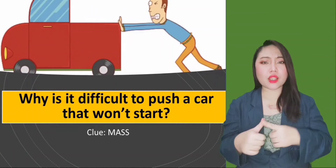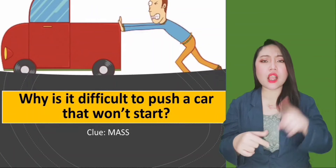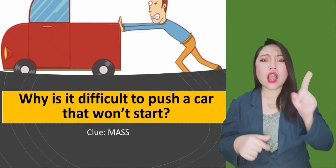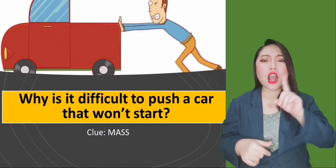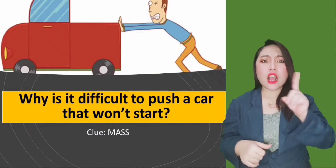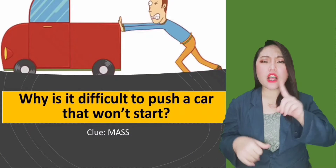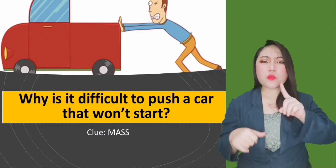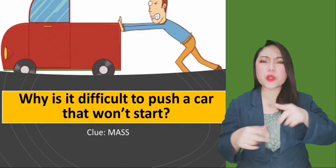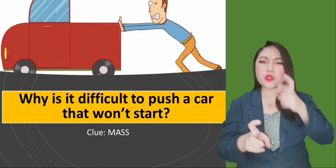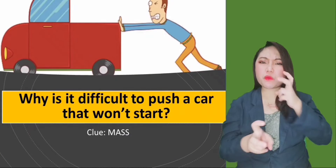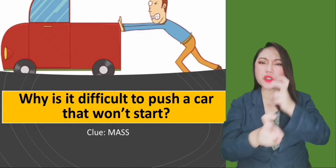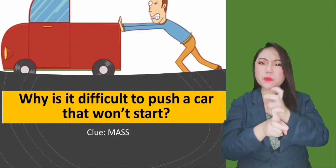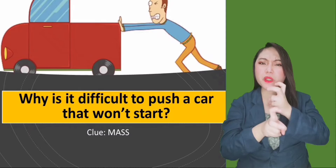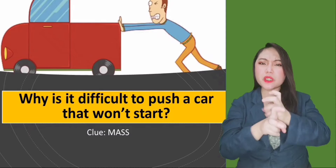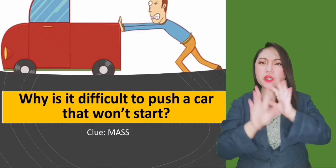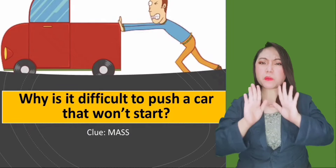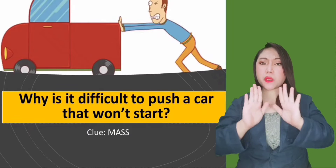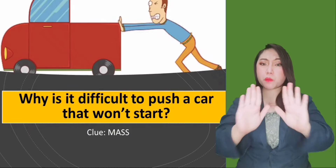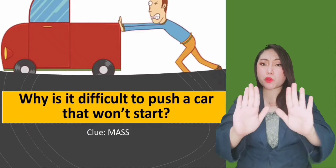First,